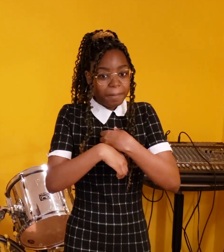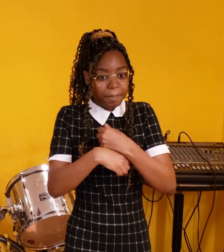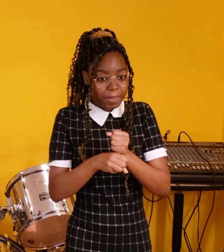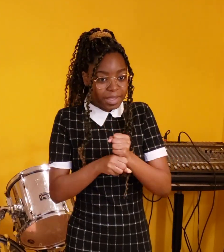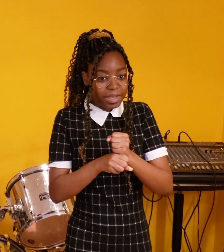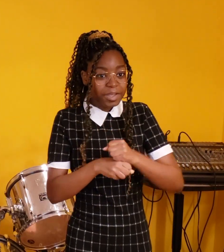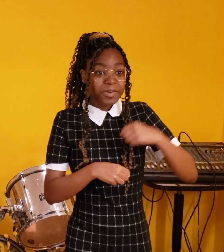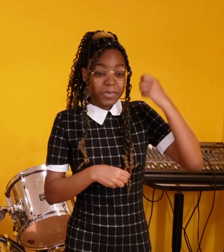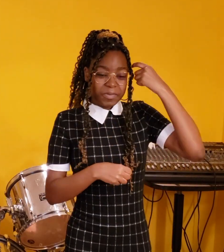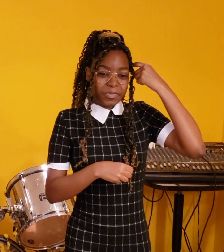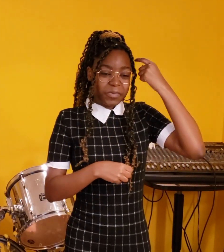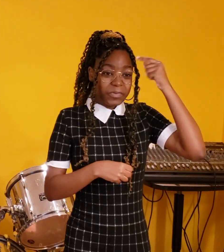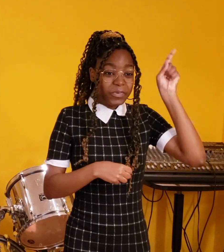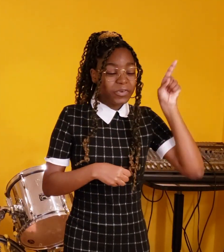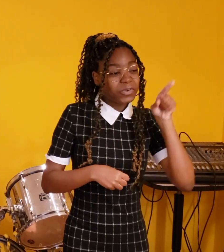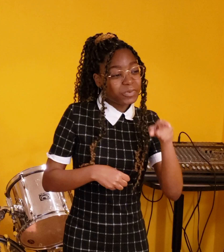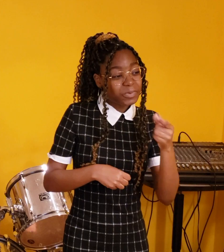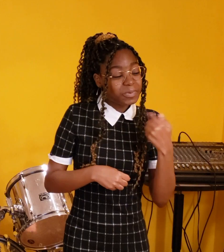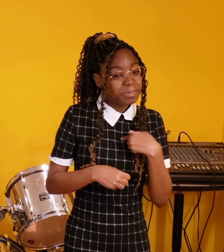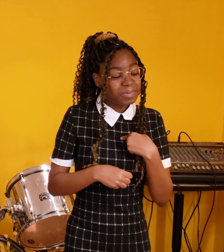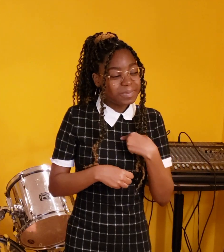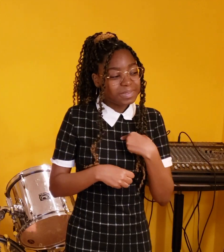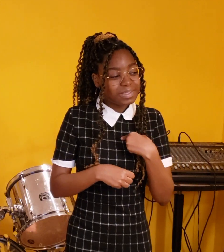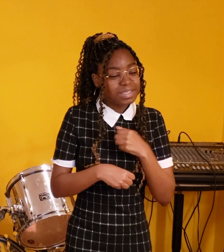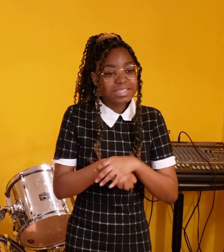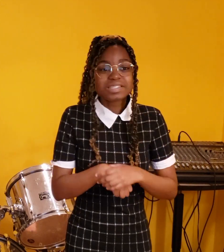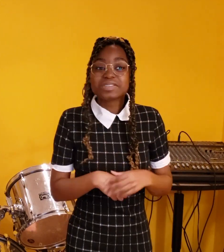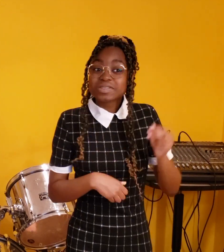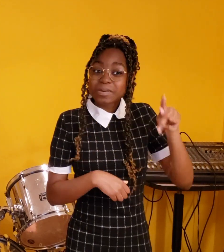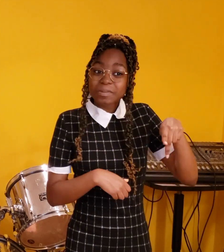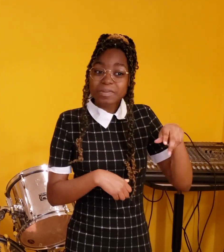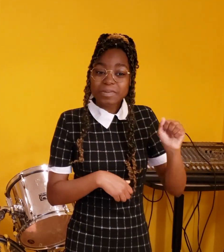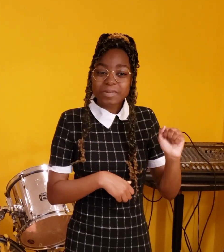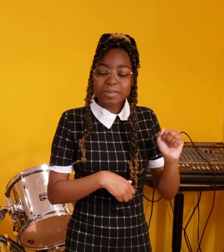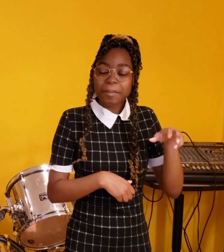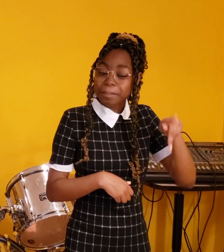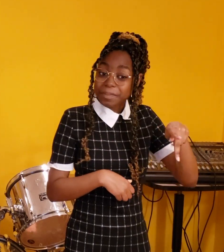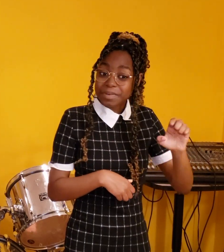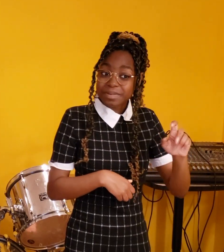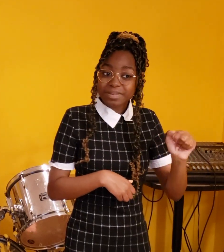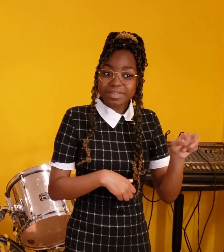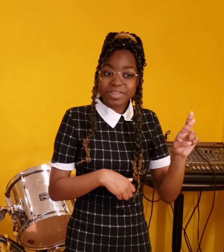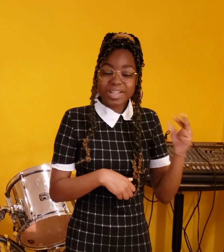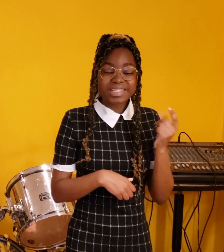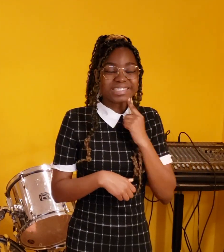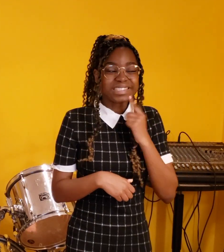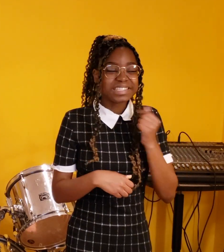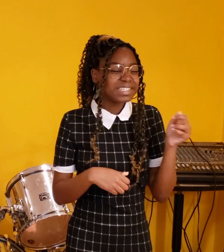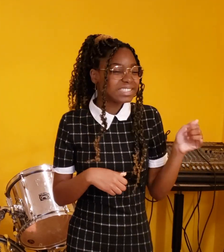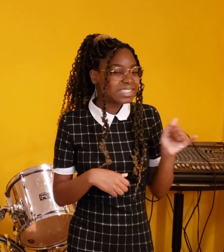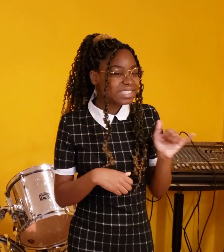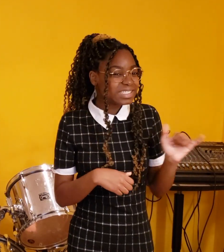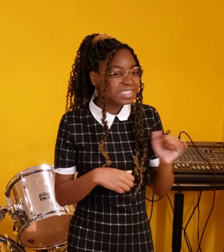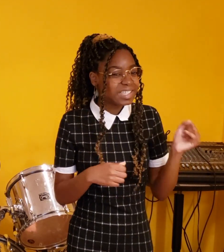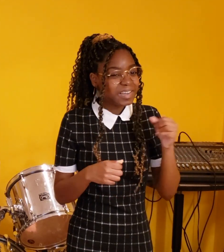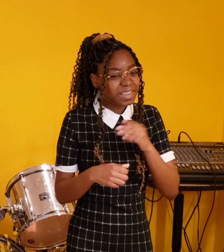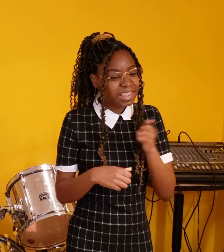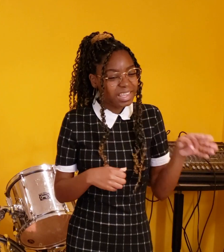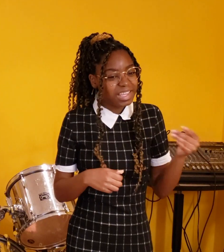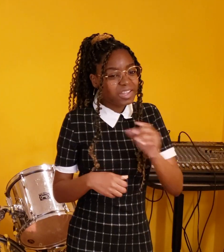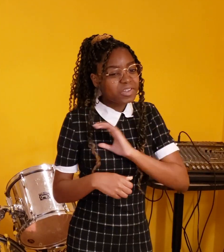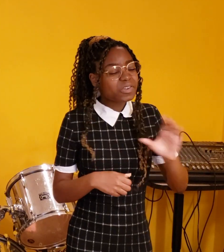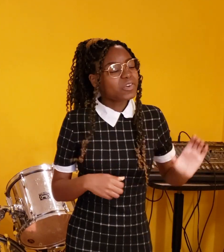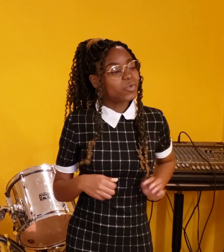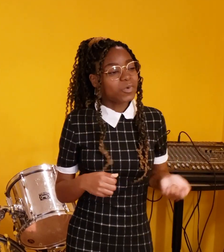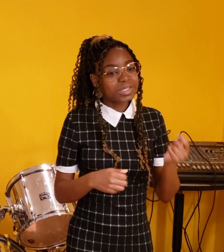again, Peter is saying the same thing that Paul wrote. Peter is saying the same thing that Jesus Christ said, that before the foundation of